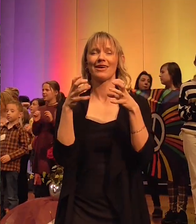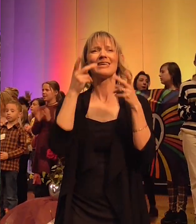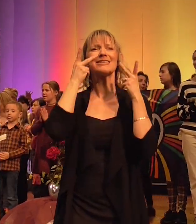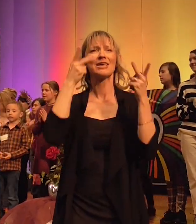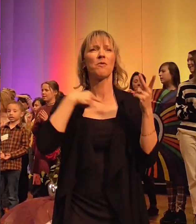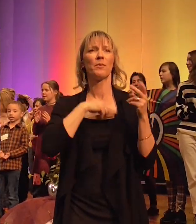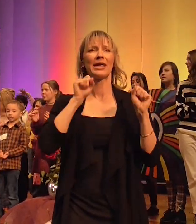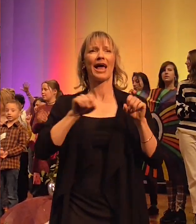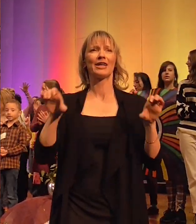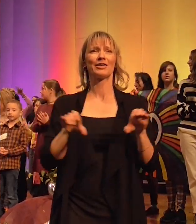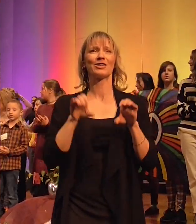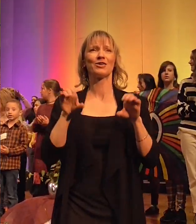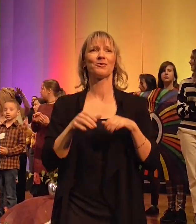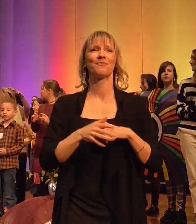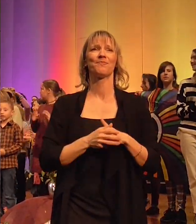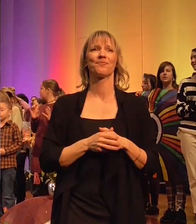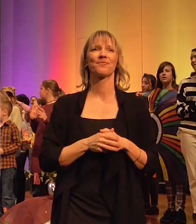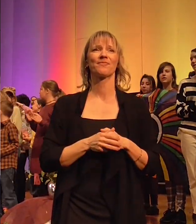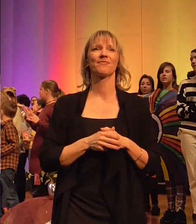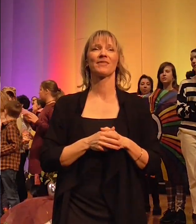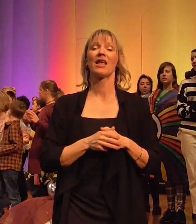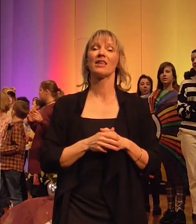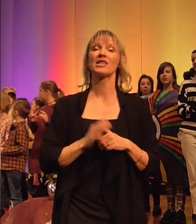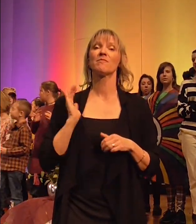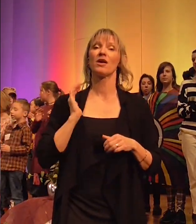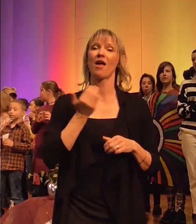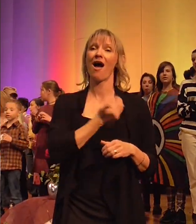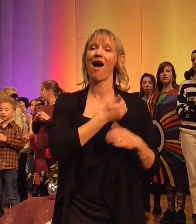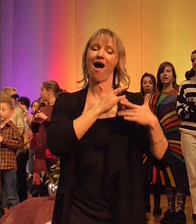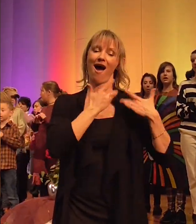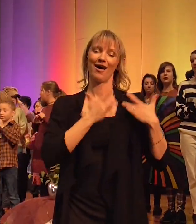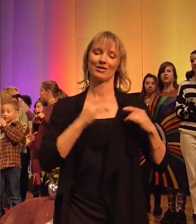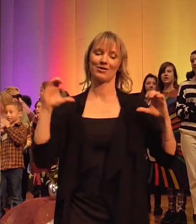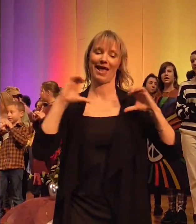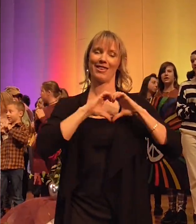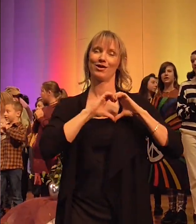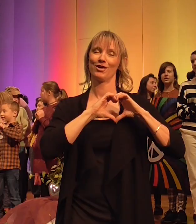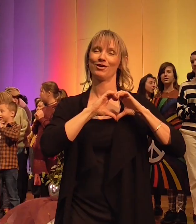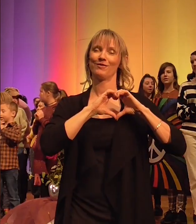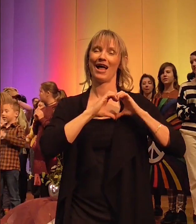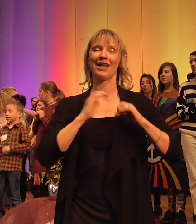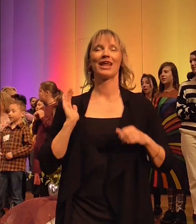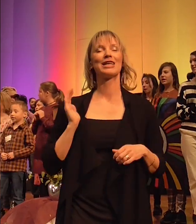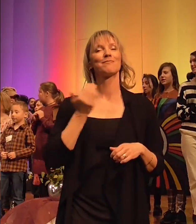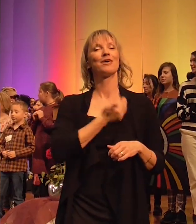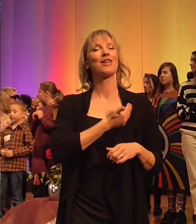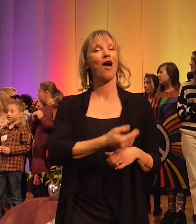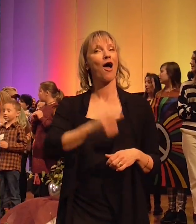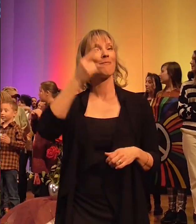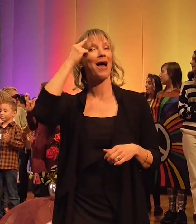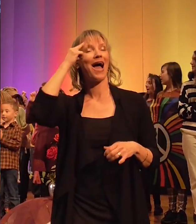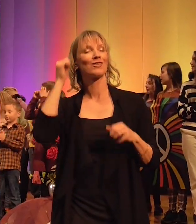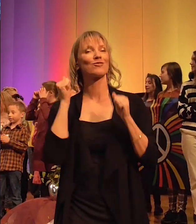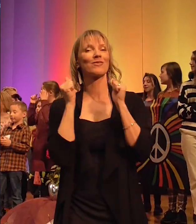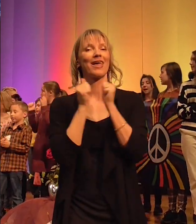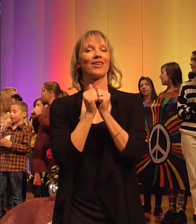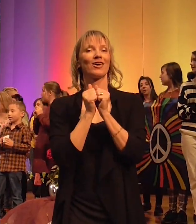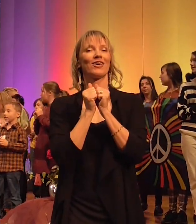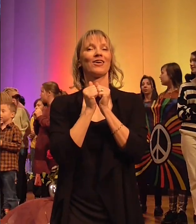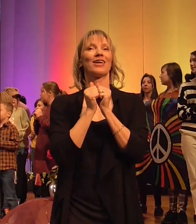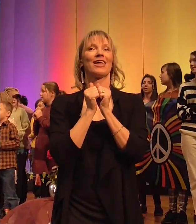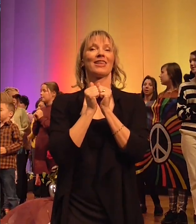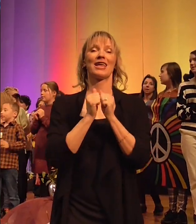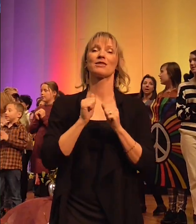See what we can do. Let's put our hearts together. Let's put our minds